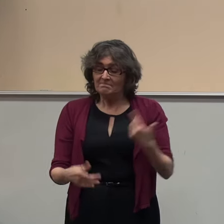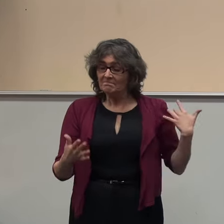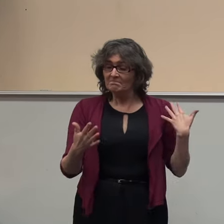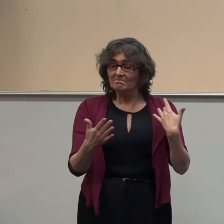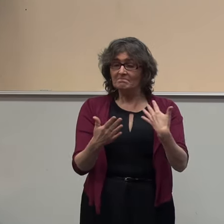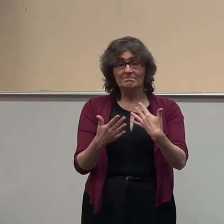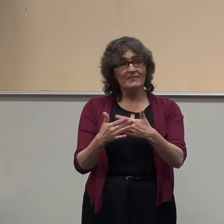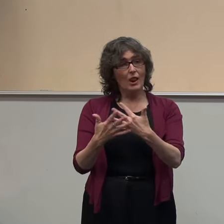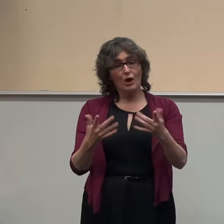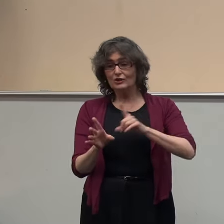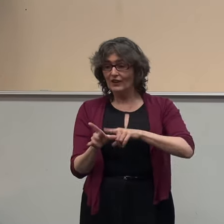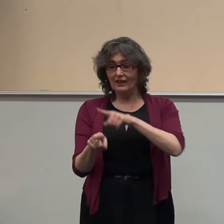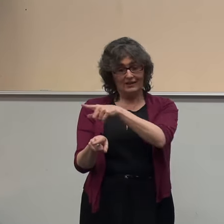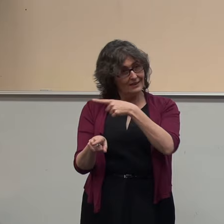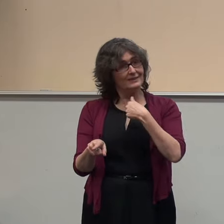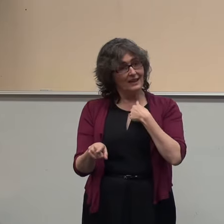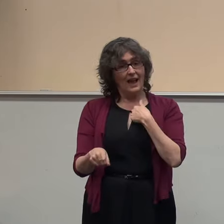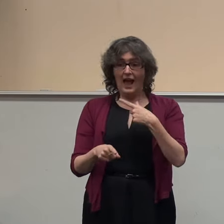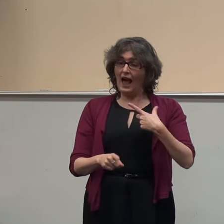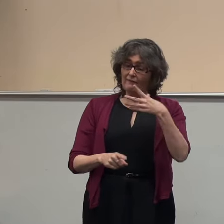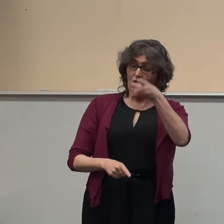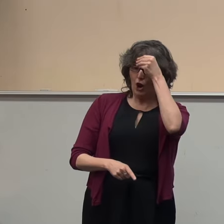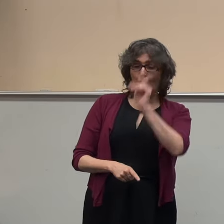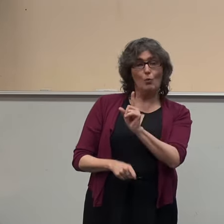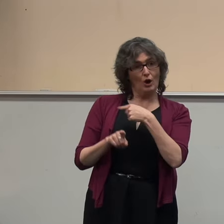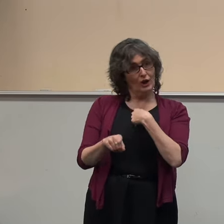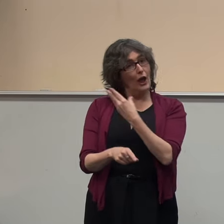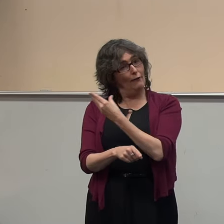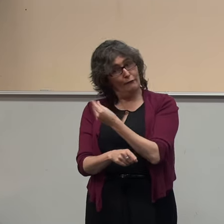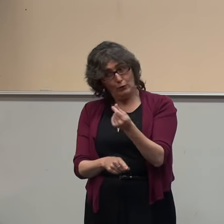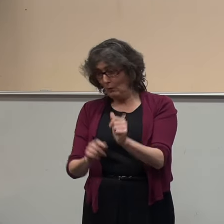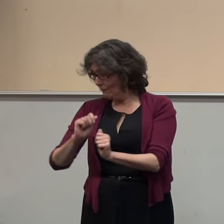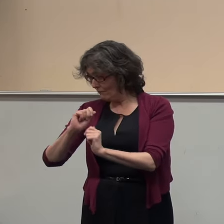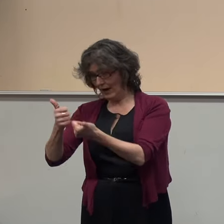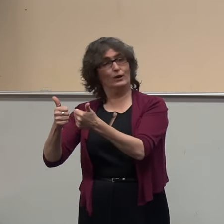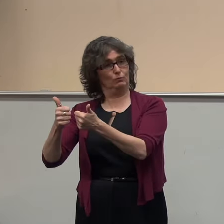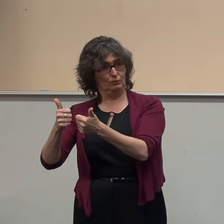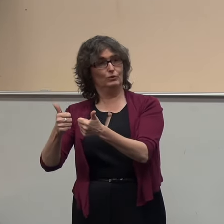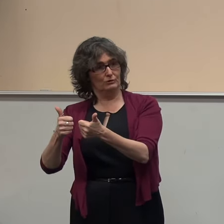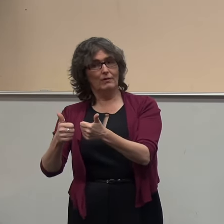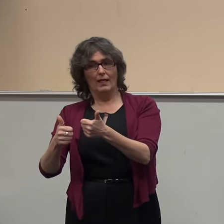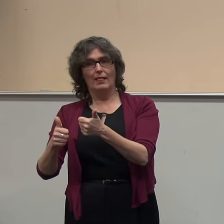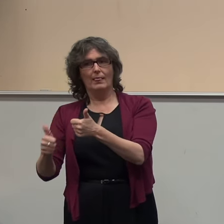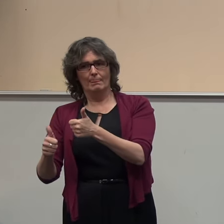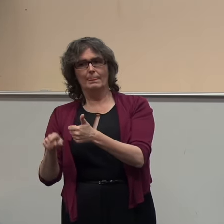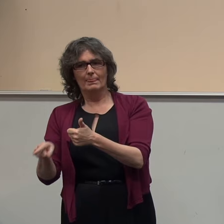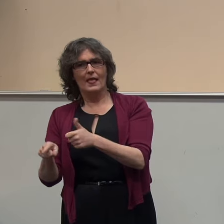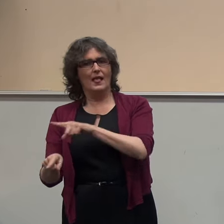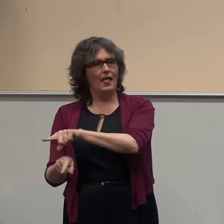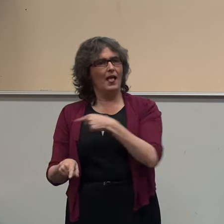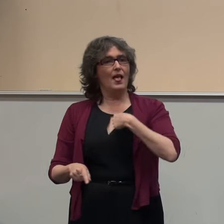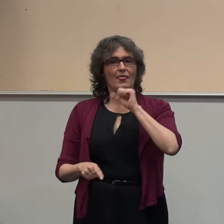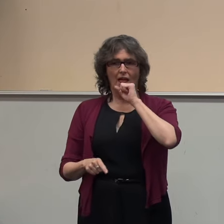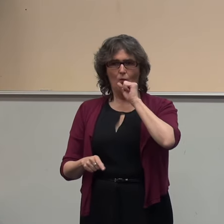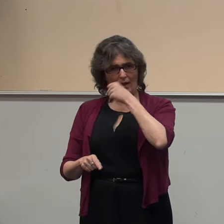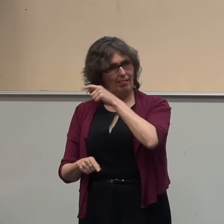as sympathetic as they can within a traditional theatre, prosarch theatre. But if it comes to somebody who,